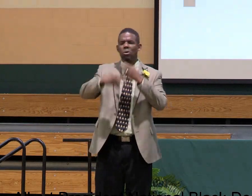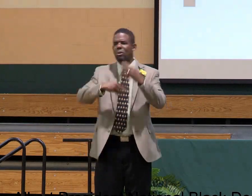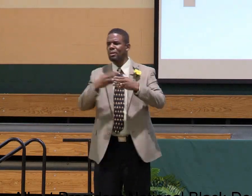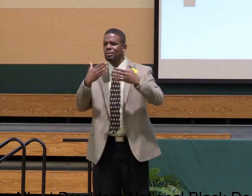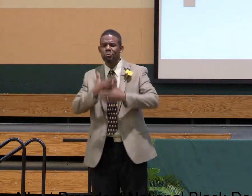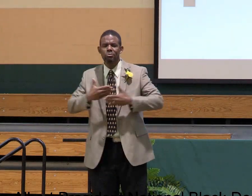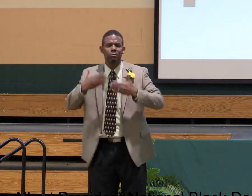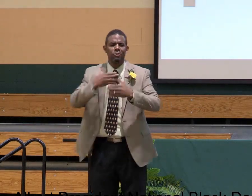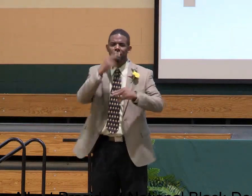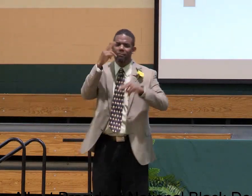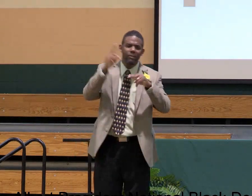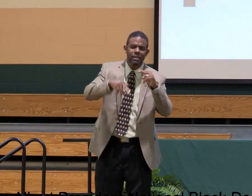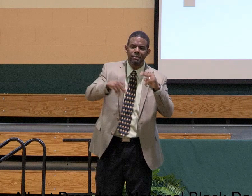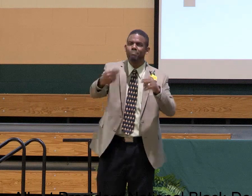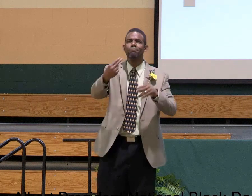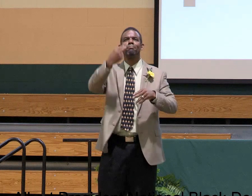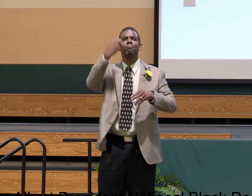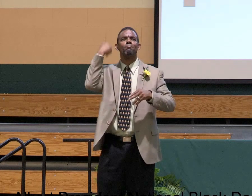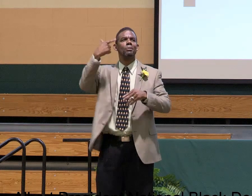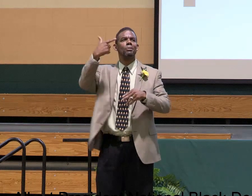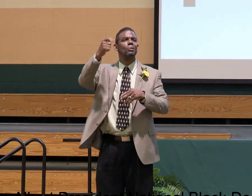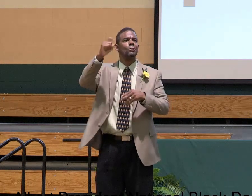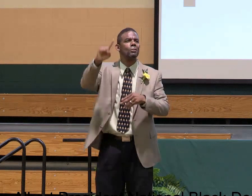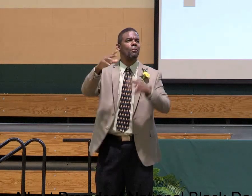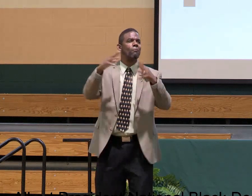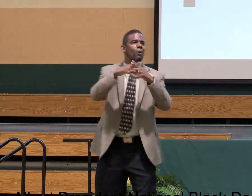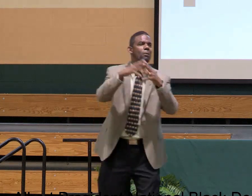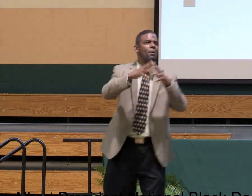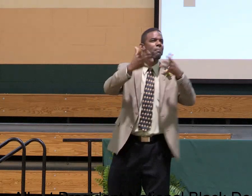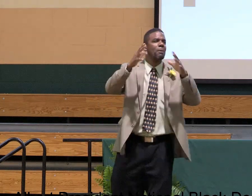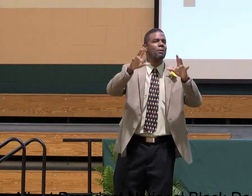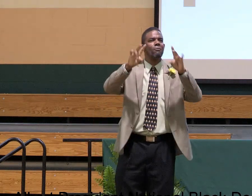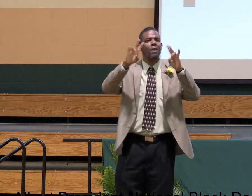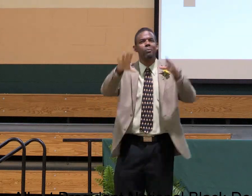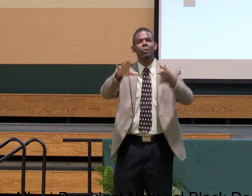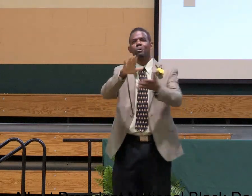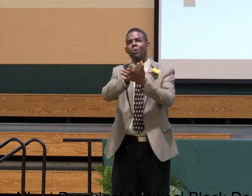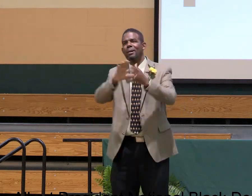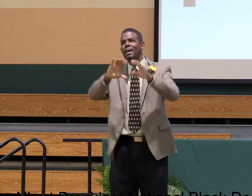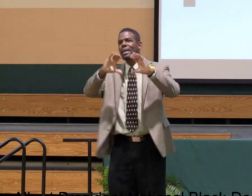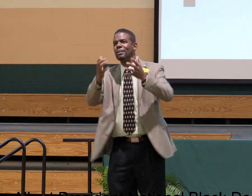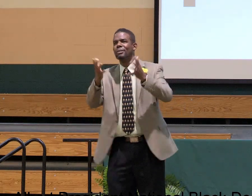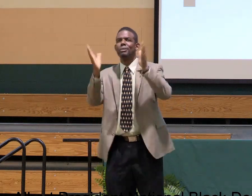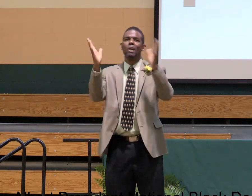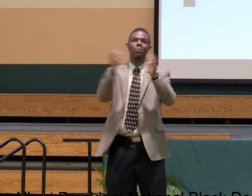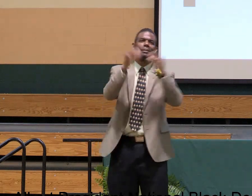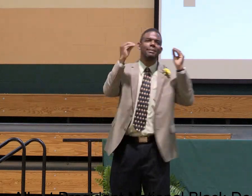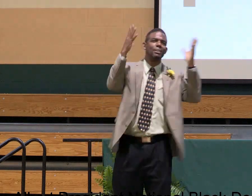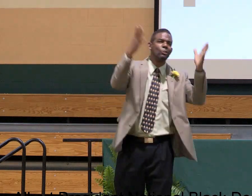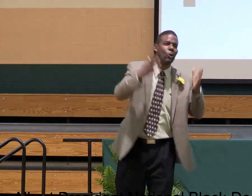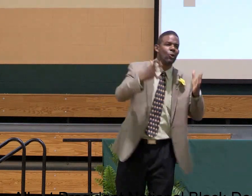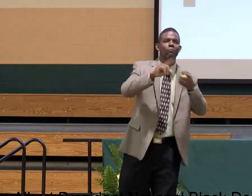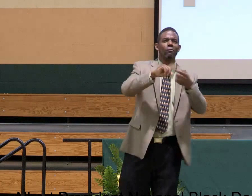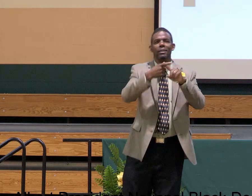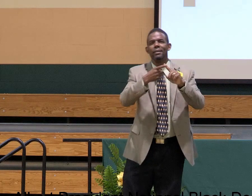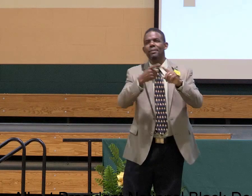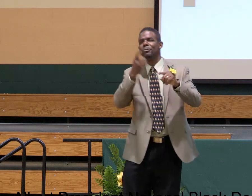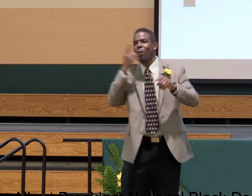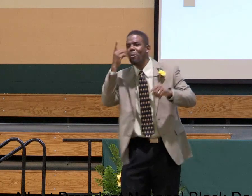You know, out in the world, you can have a lot of fun. It's important to look back at the good times you had at the school, the football games, homecoming, your teachers, your